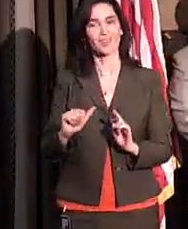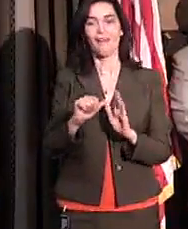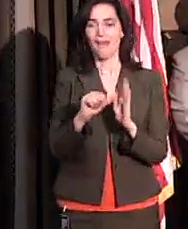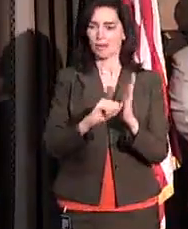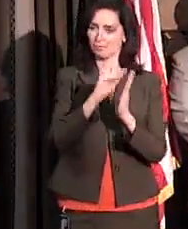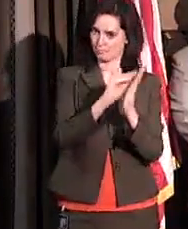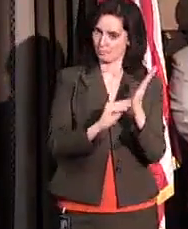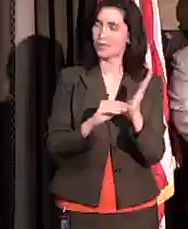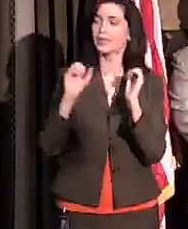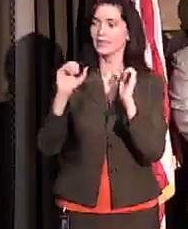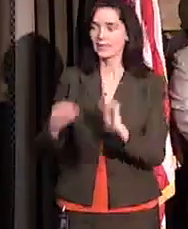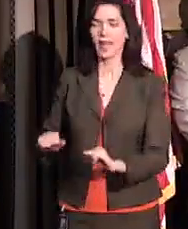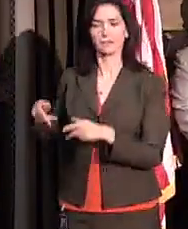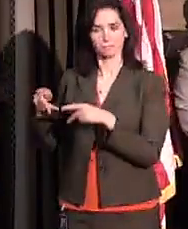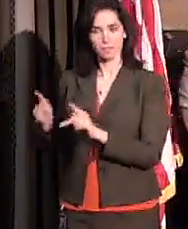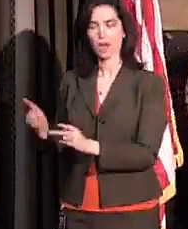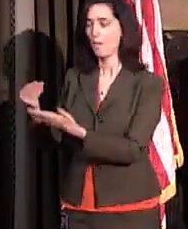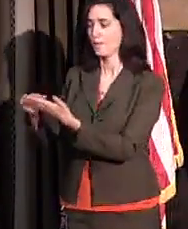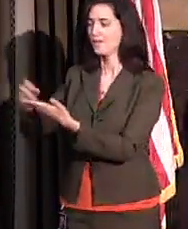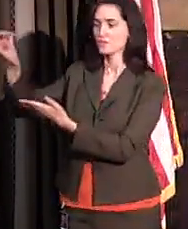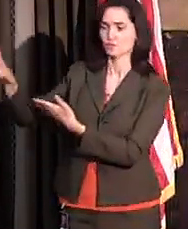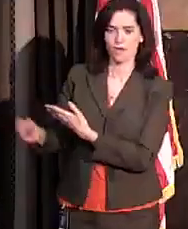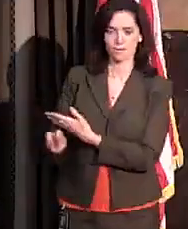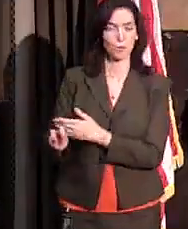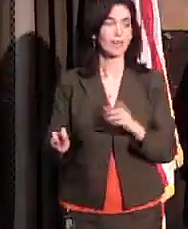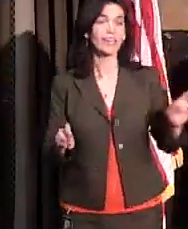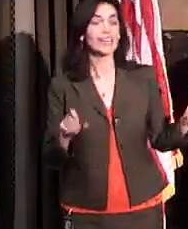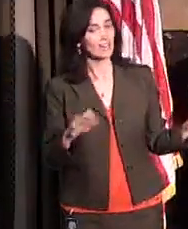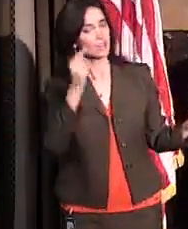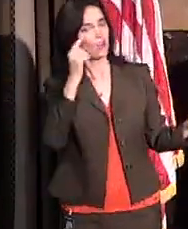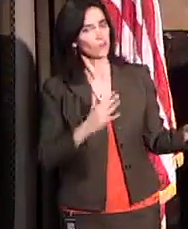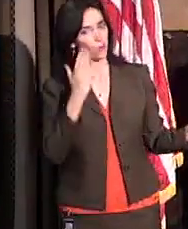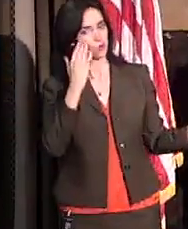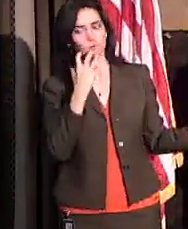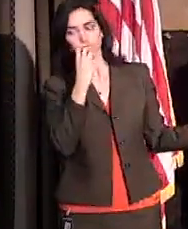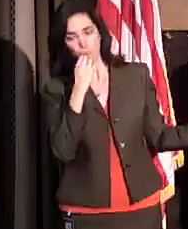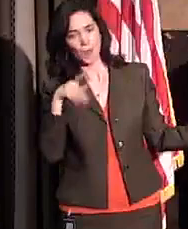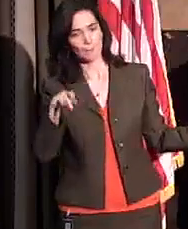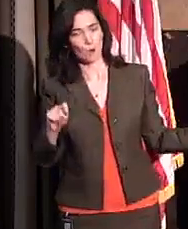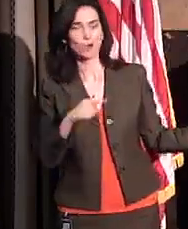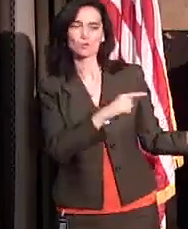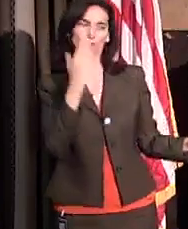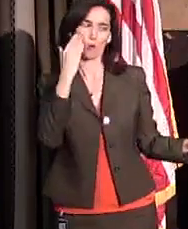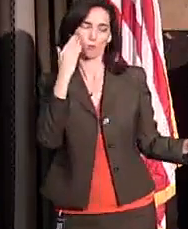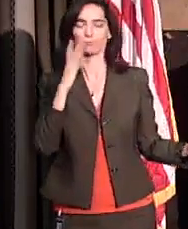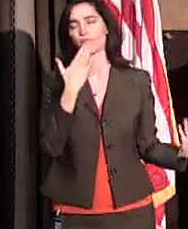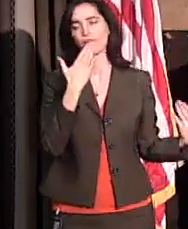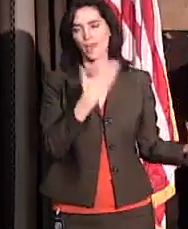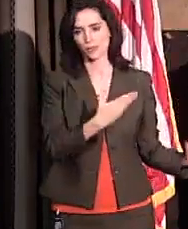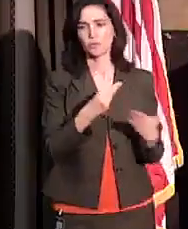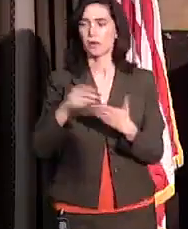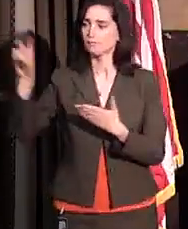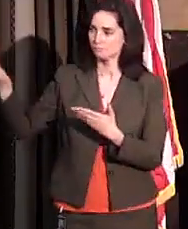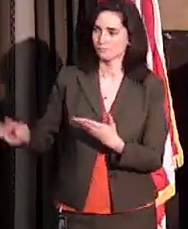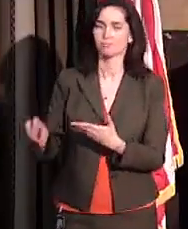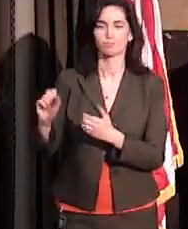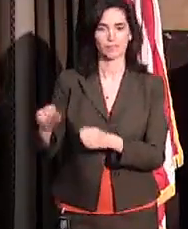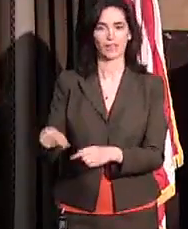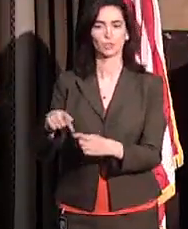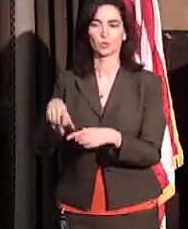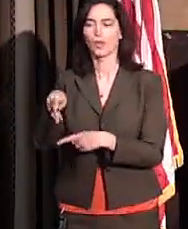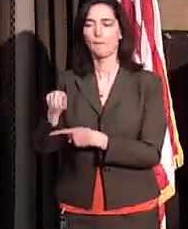these relief funds by governors who know the value of ports. So for that, we thank you. Through the